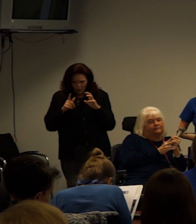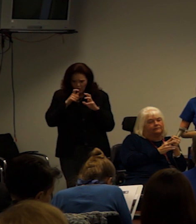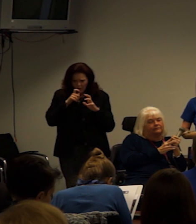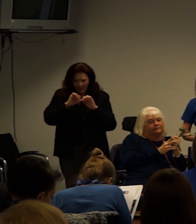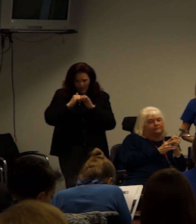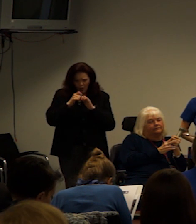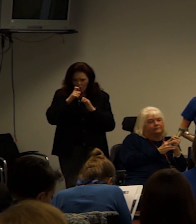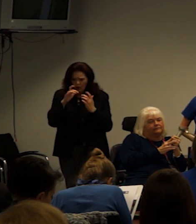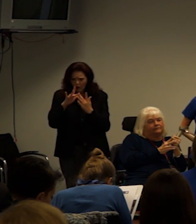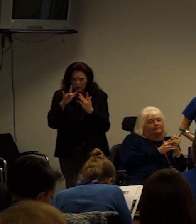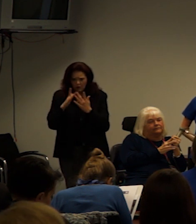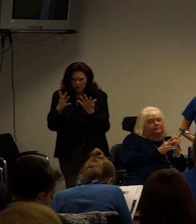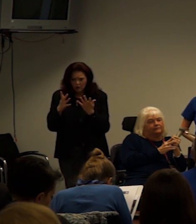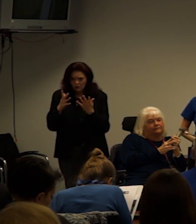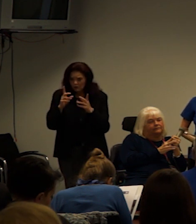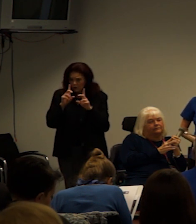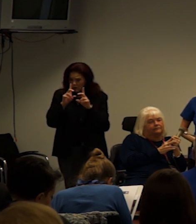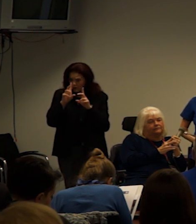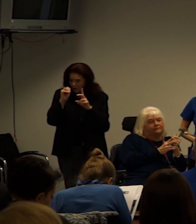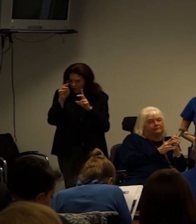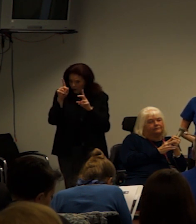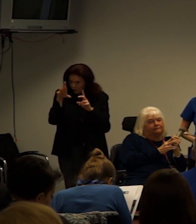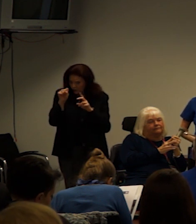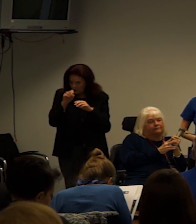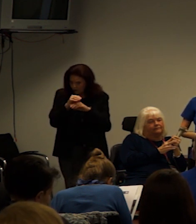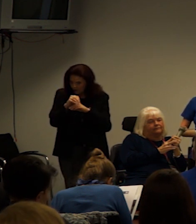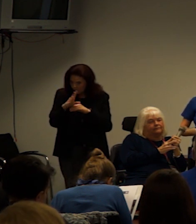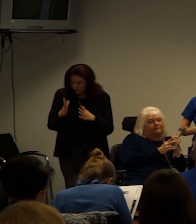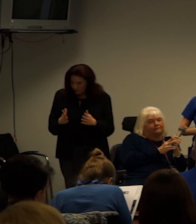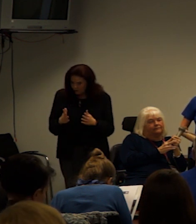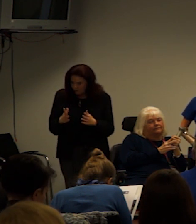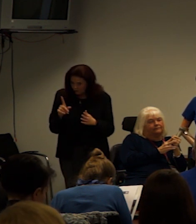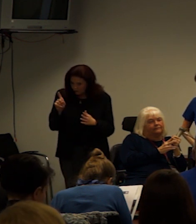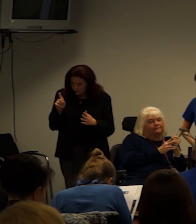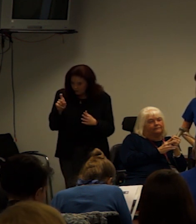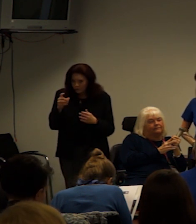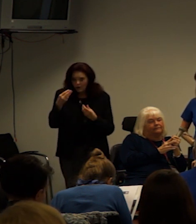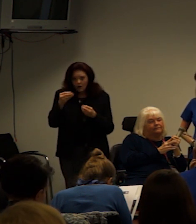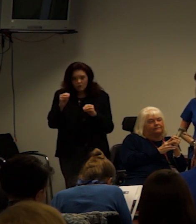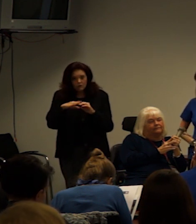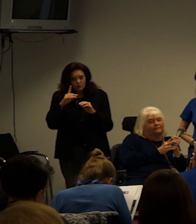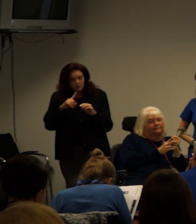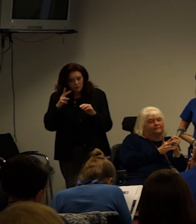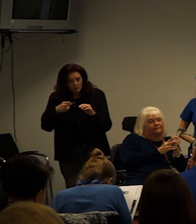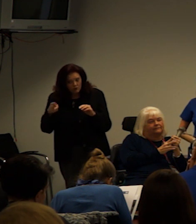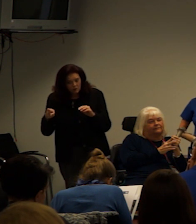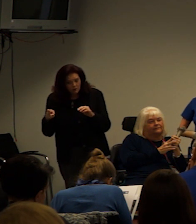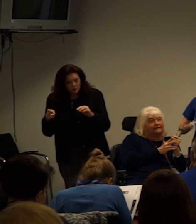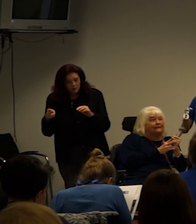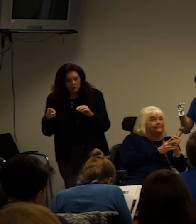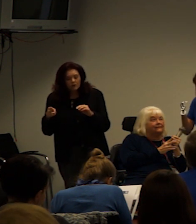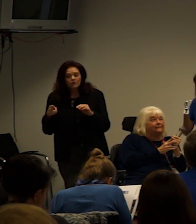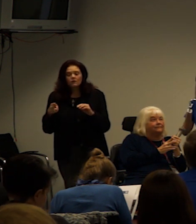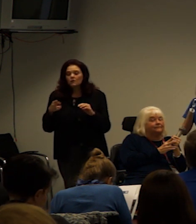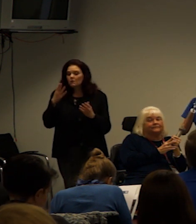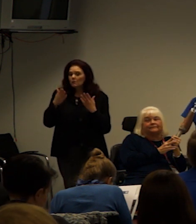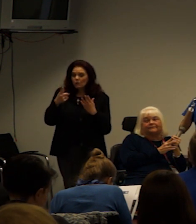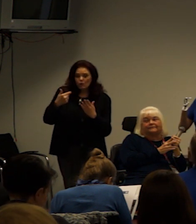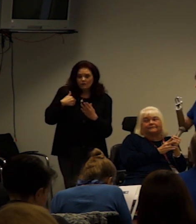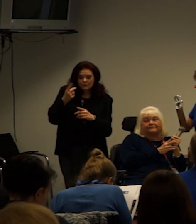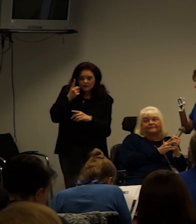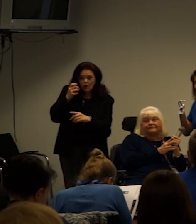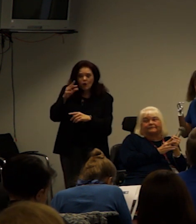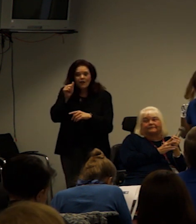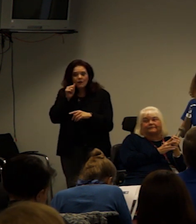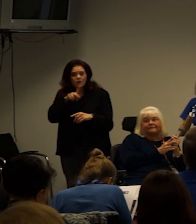call? Department of Rehab Services counselors? Office on Deafness and Hard of Hearing? Maybe you have Danae